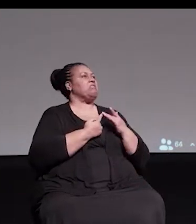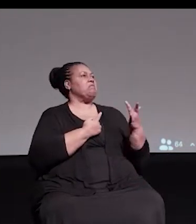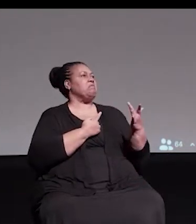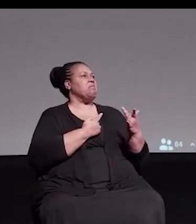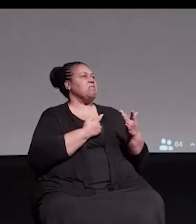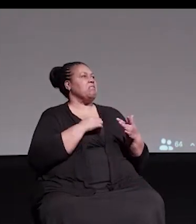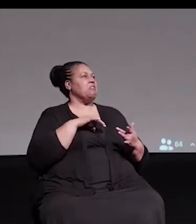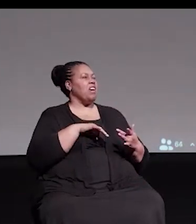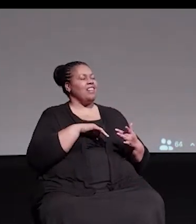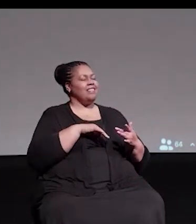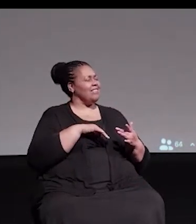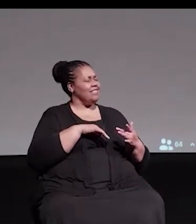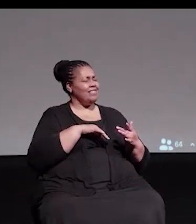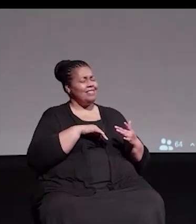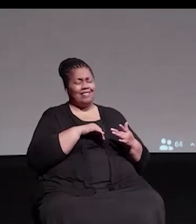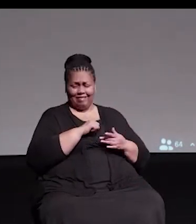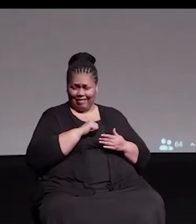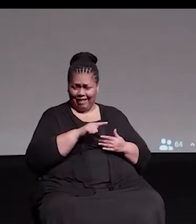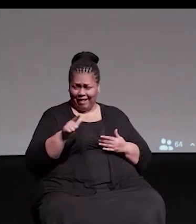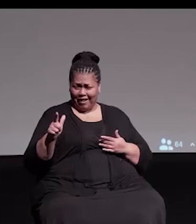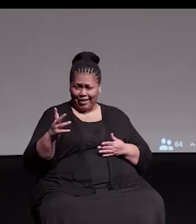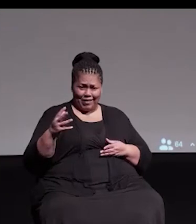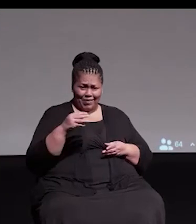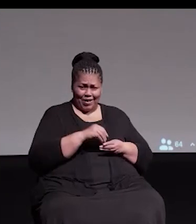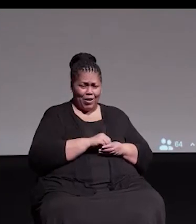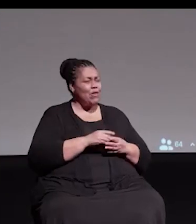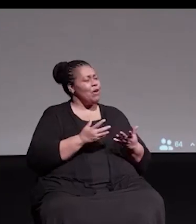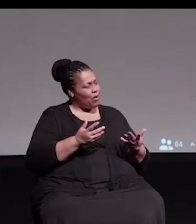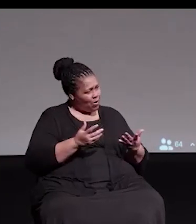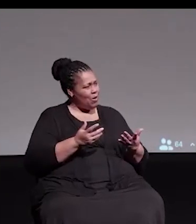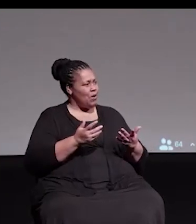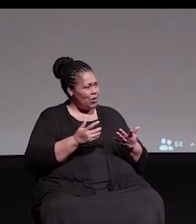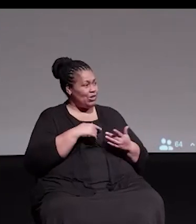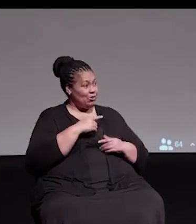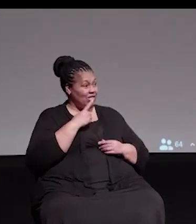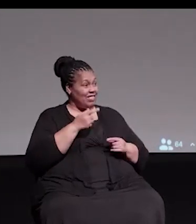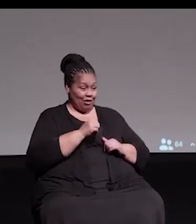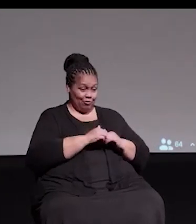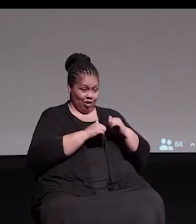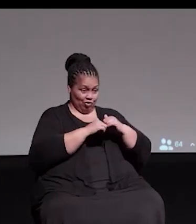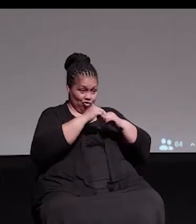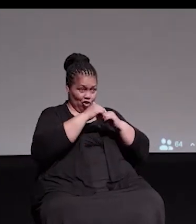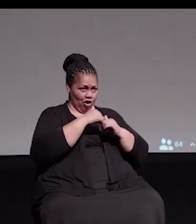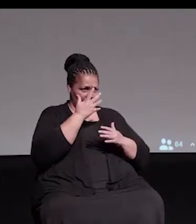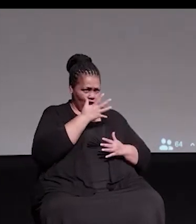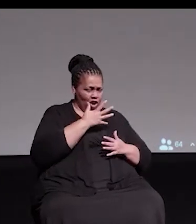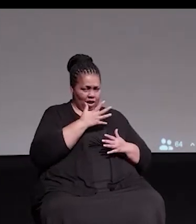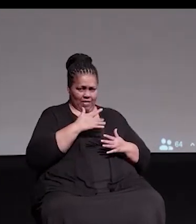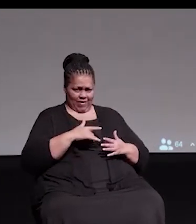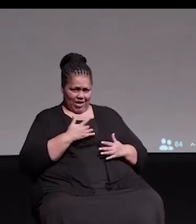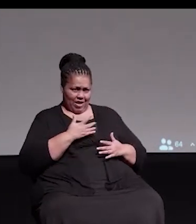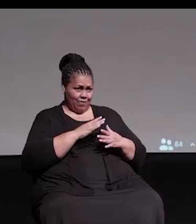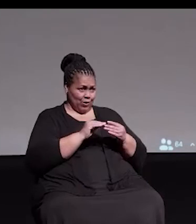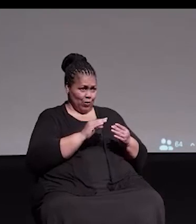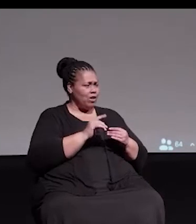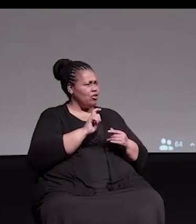credit. I think everybody who contributed to deciding the structure of the film and the look and feel in the story should.